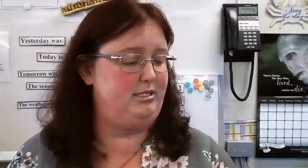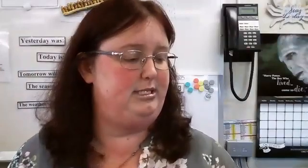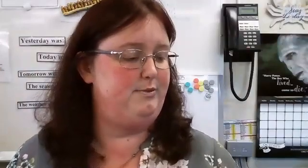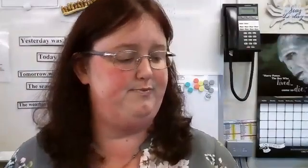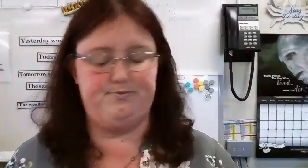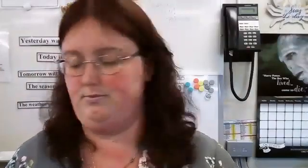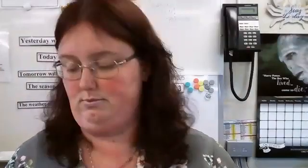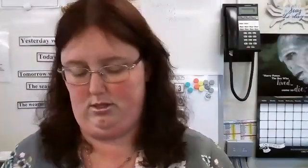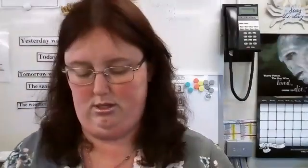words.